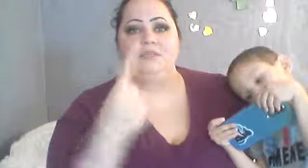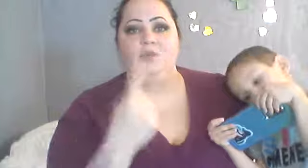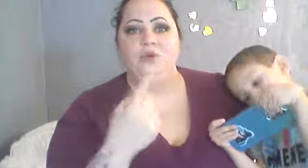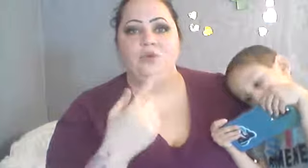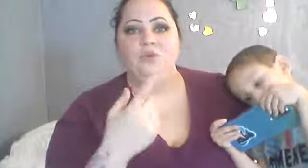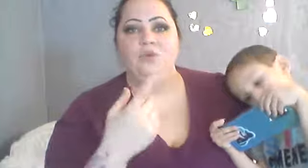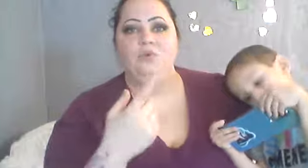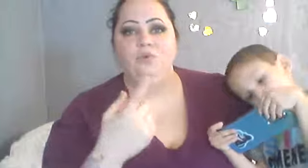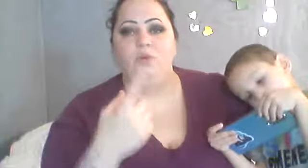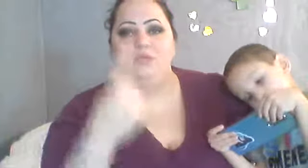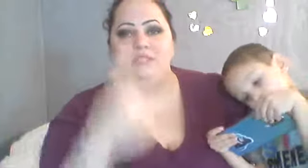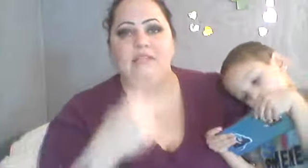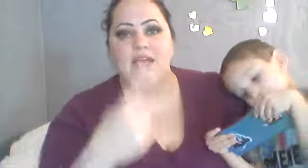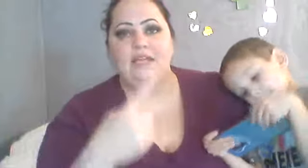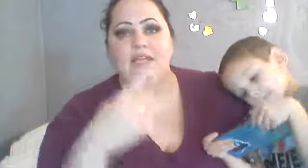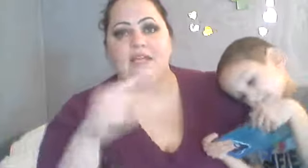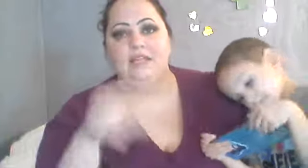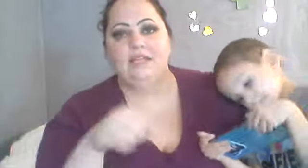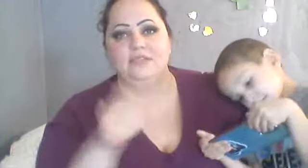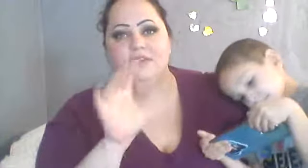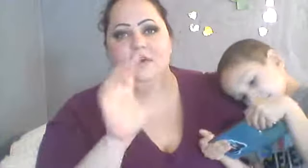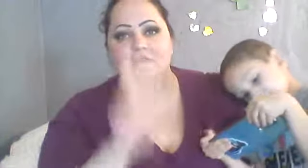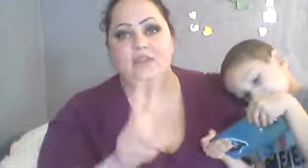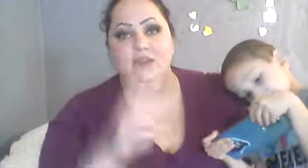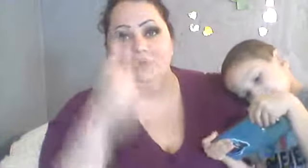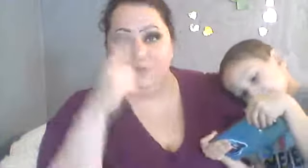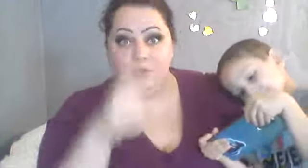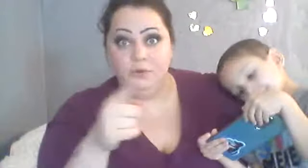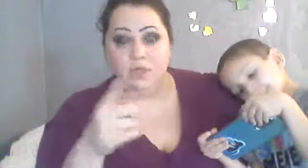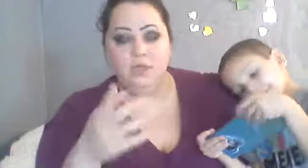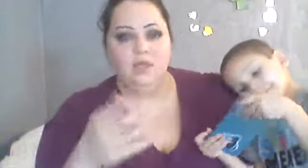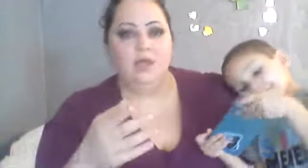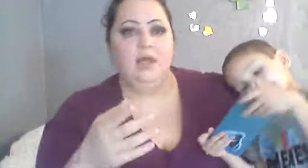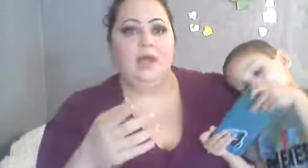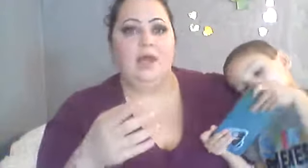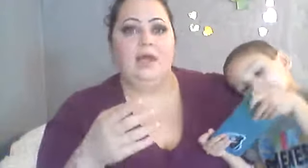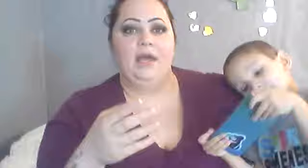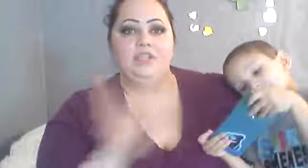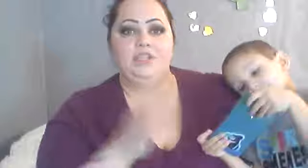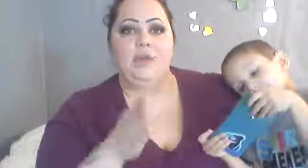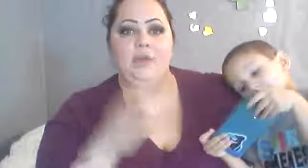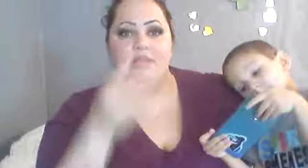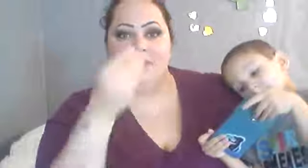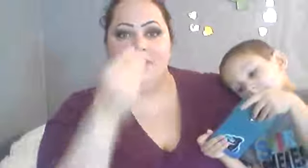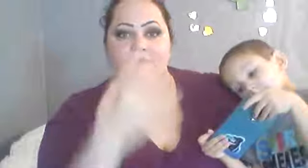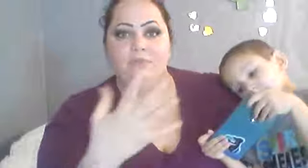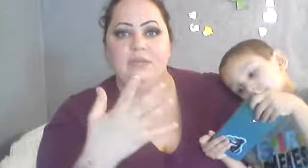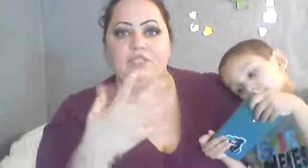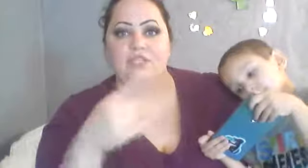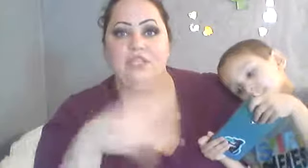one who will be signing this video for you and sharing the information that he